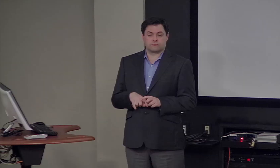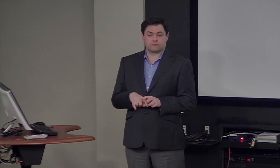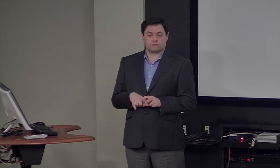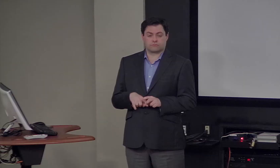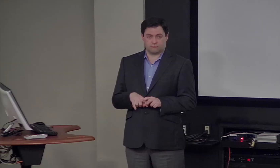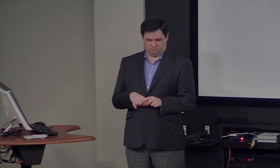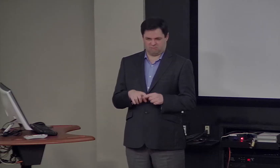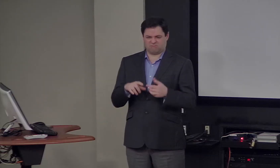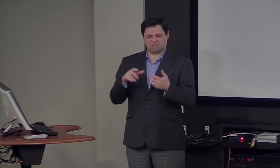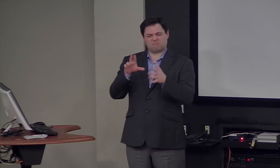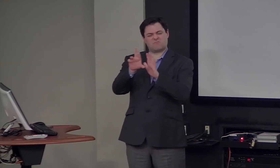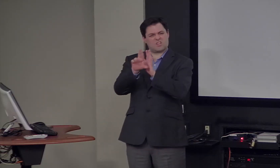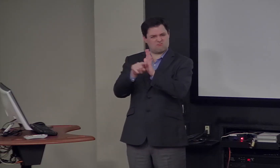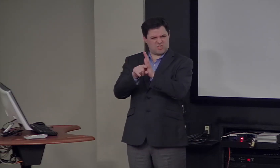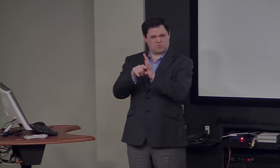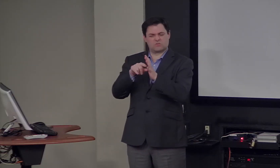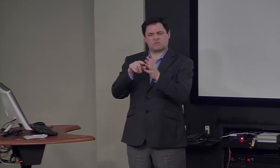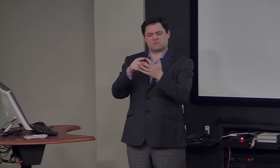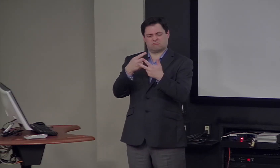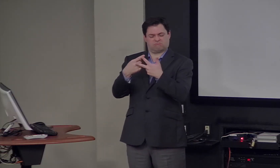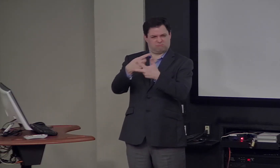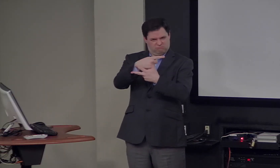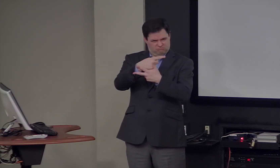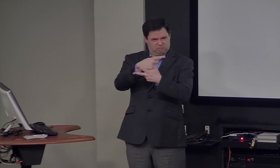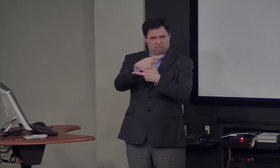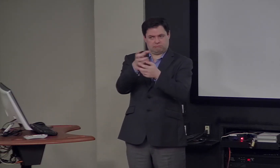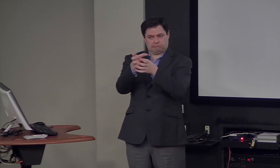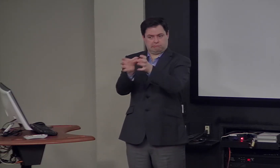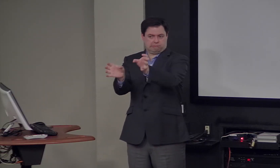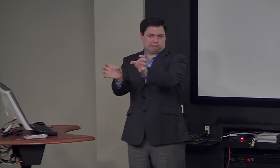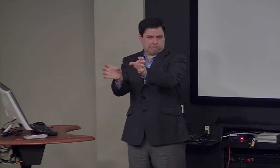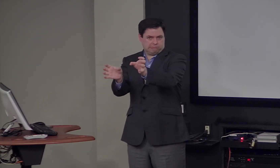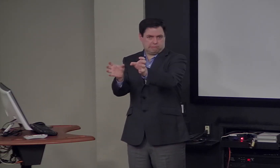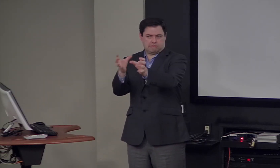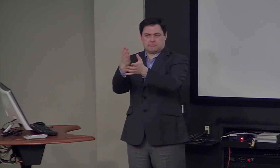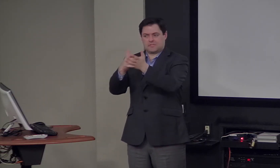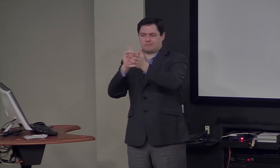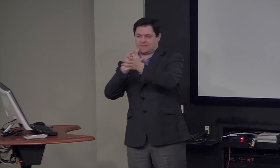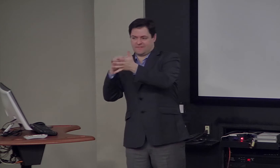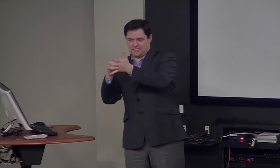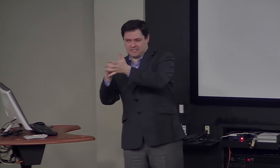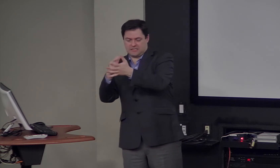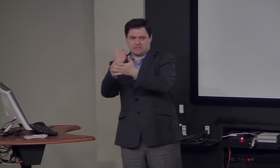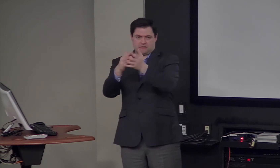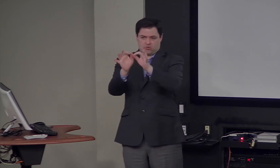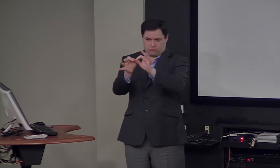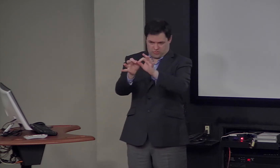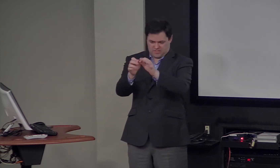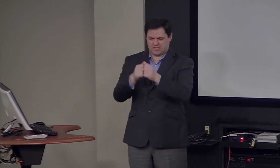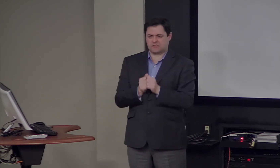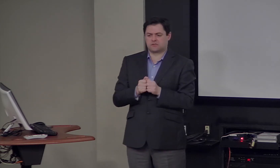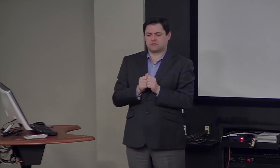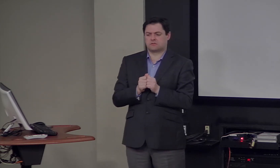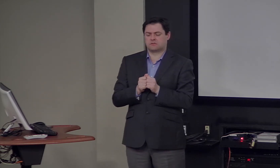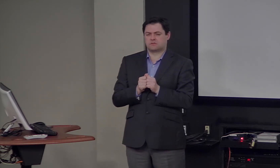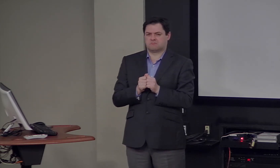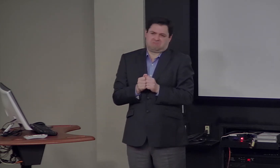We looked at undergraduate students. we had two different groups, the deaf studies and